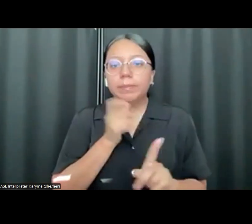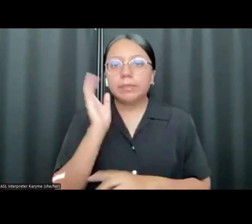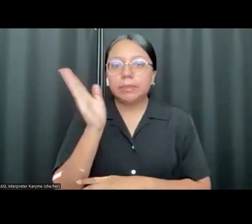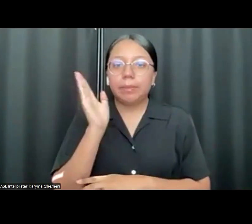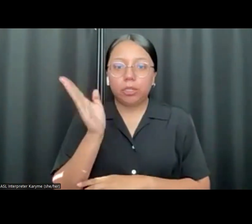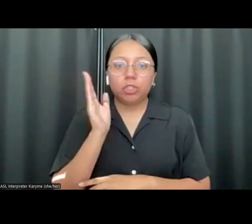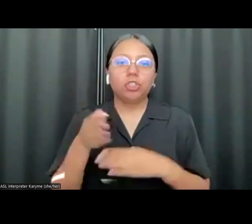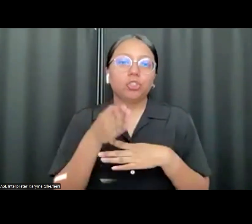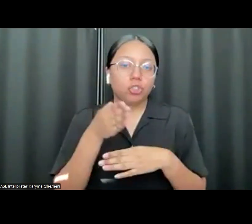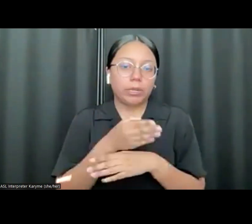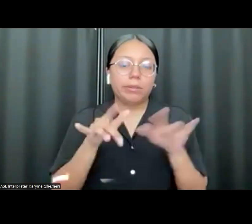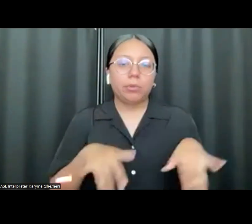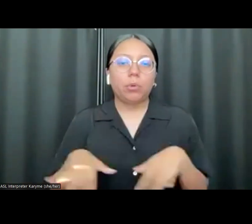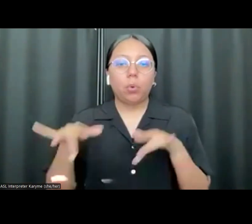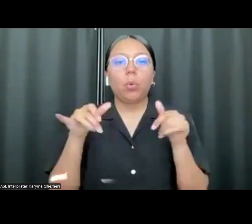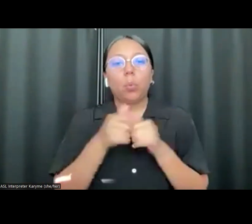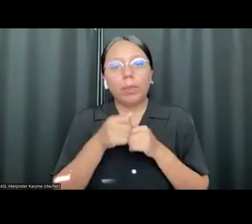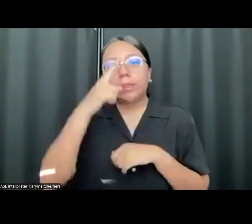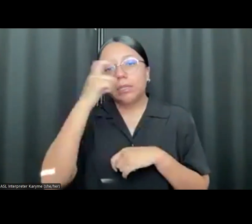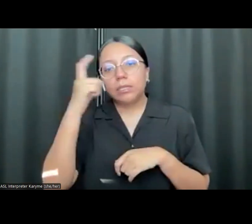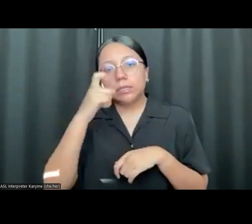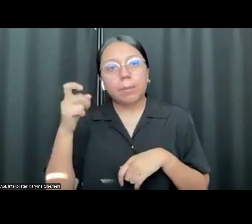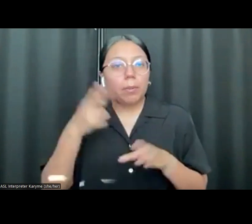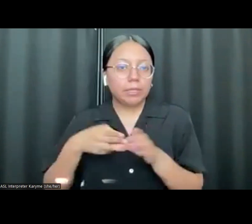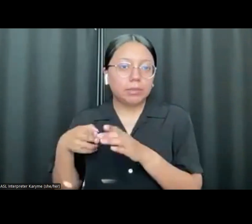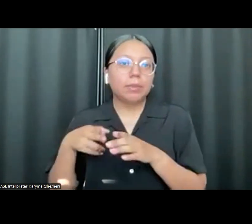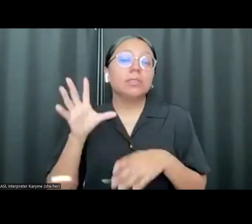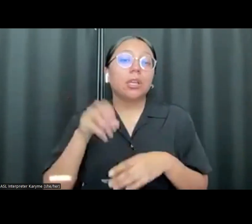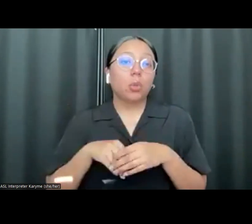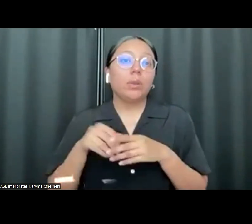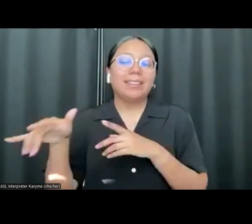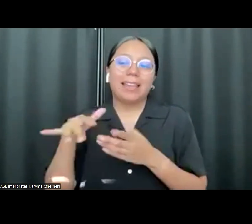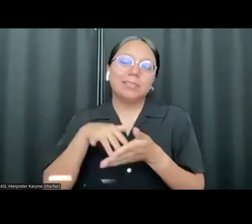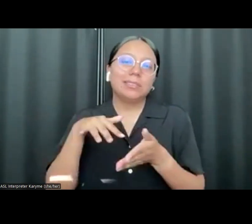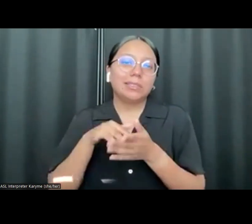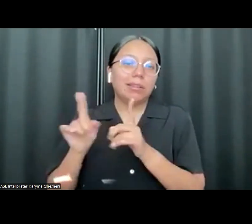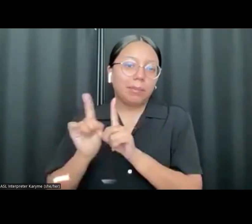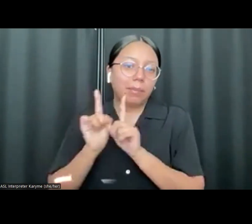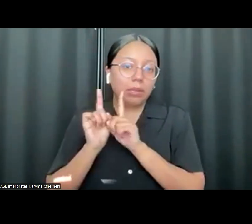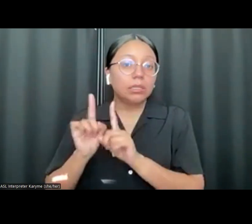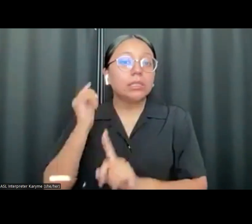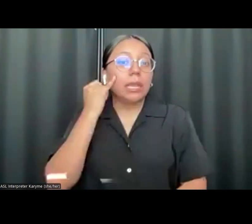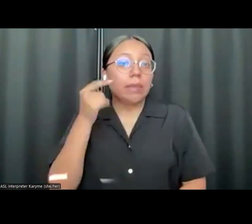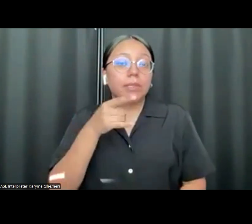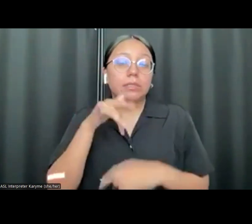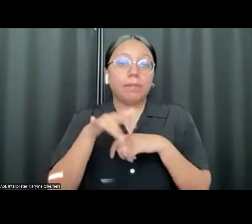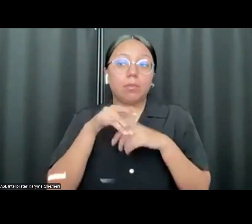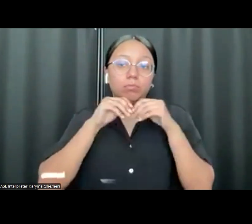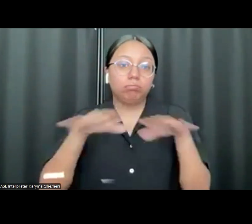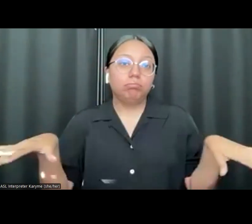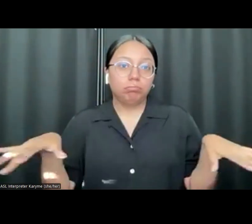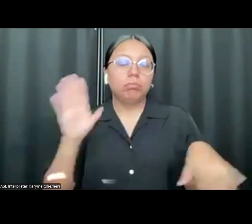participants, including our study buddies. If these lectures do become available to the wider community, we will be sure to post about